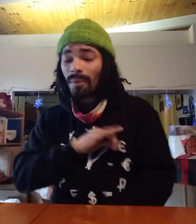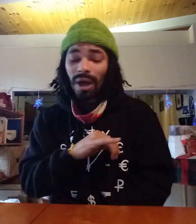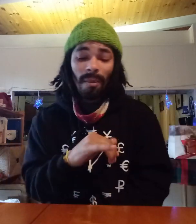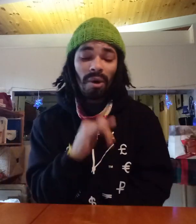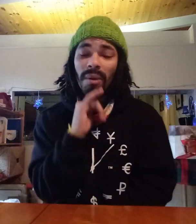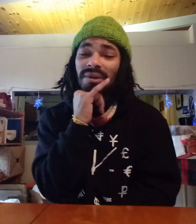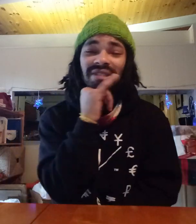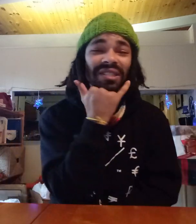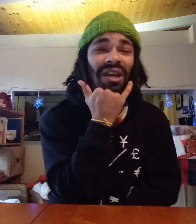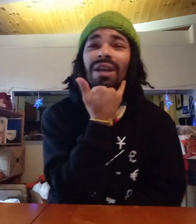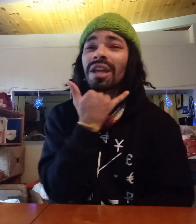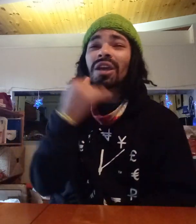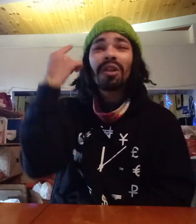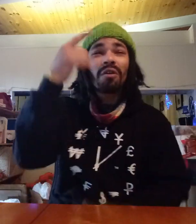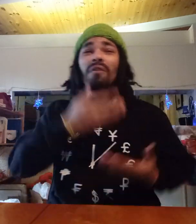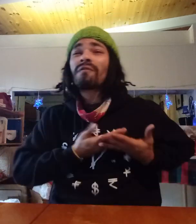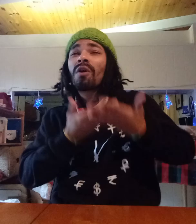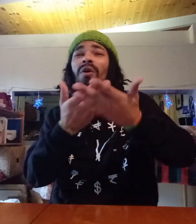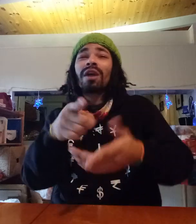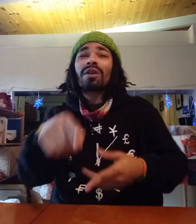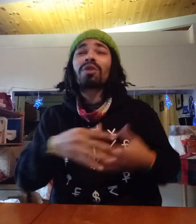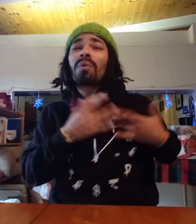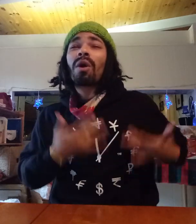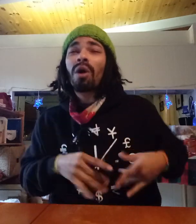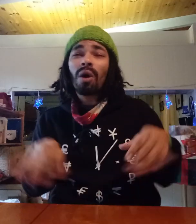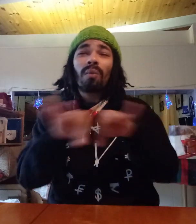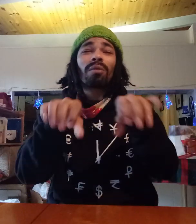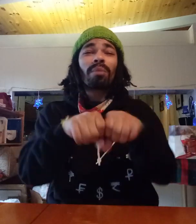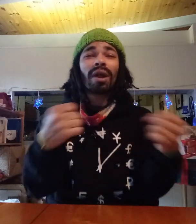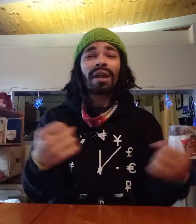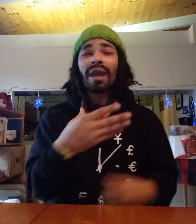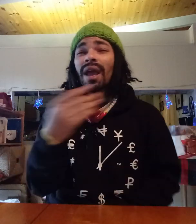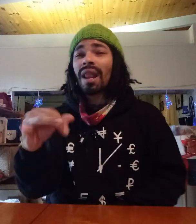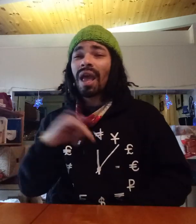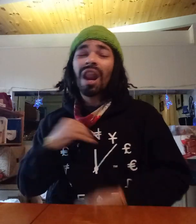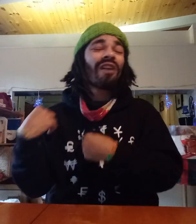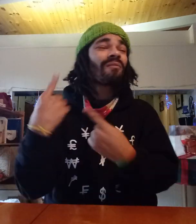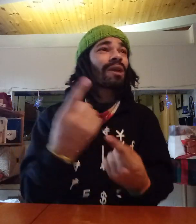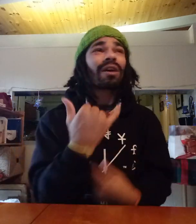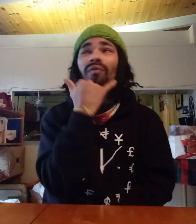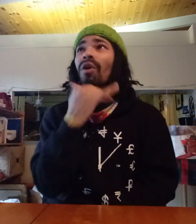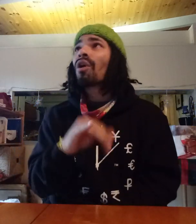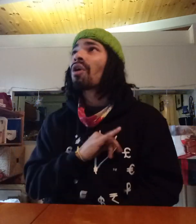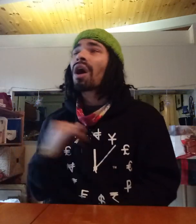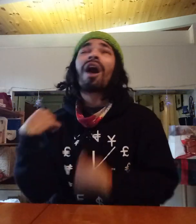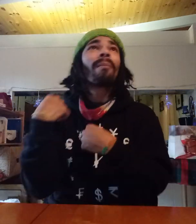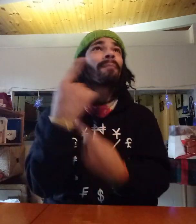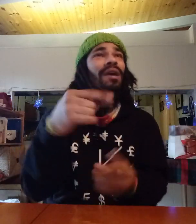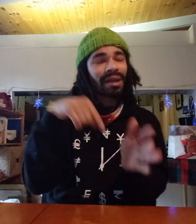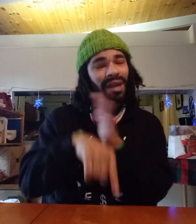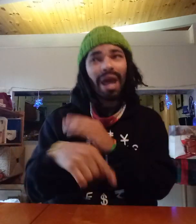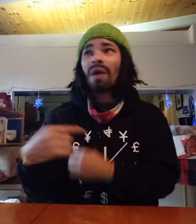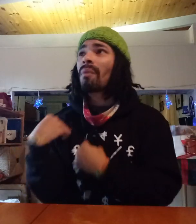I'm mistaken. For having your heart was breaking. And I've been wrong. I've been down.